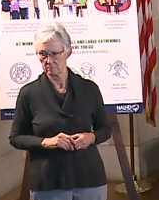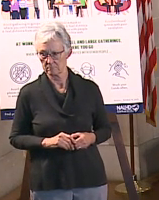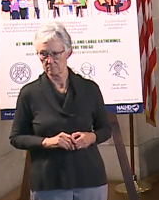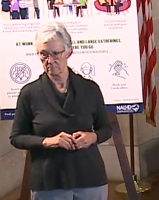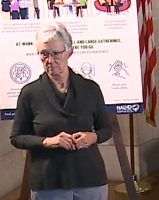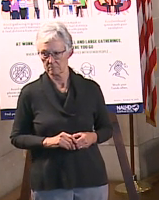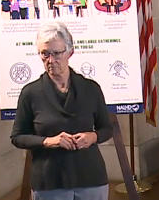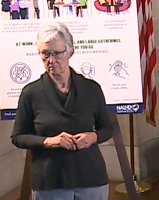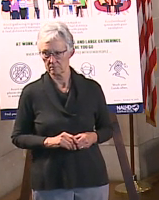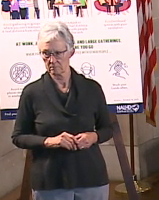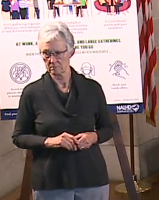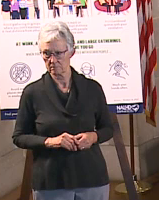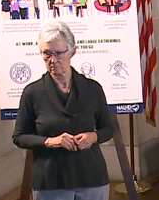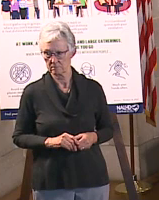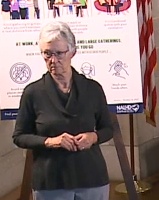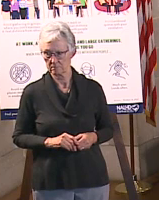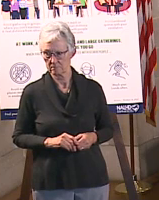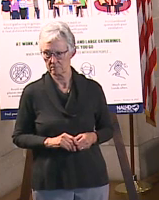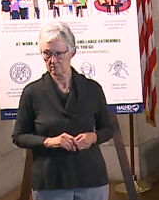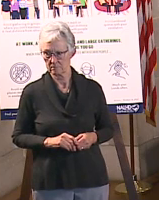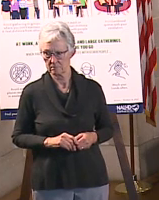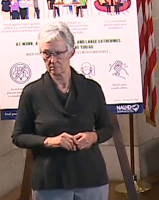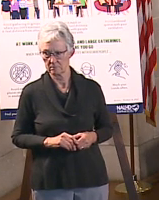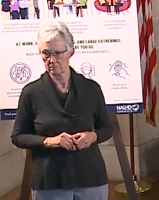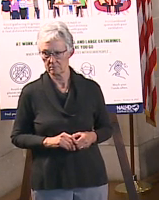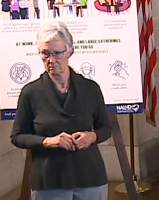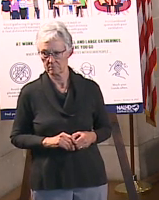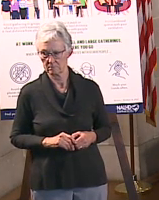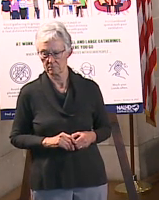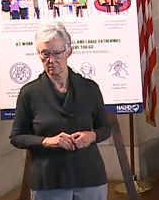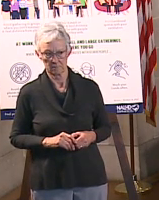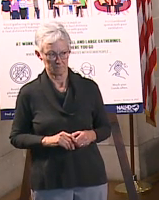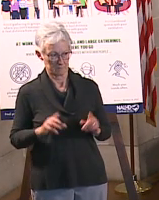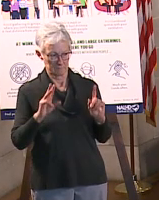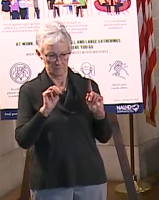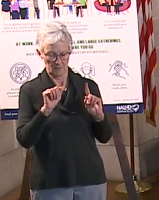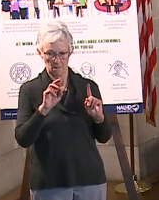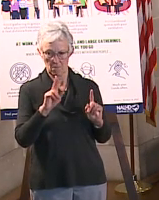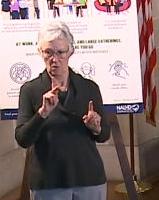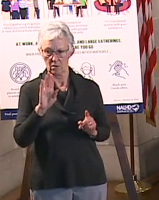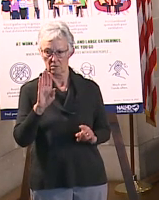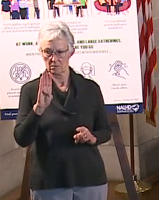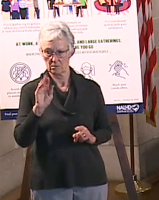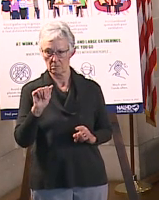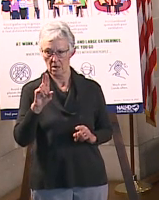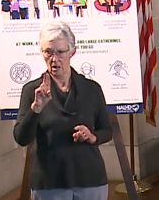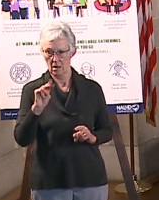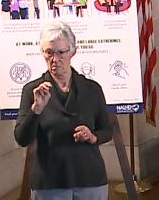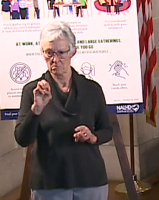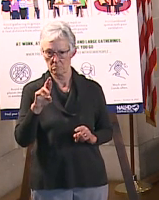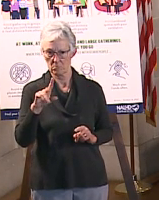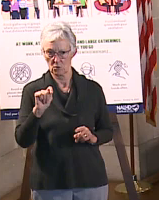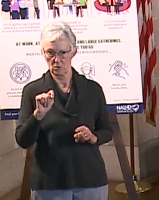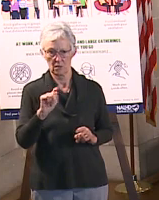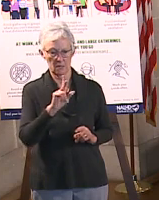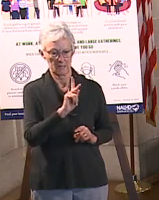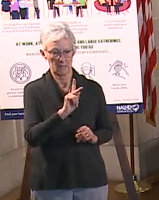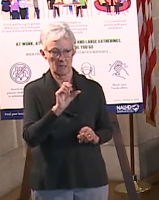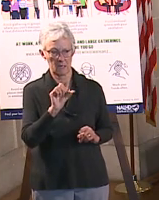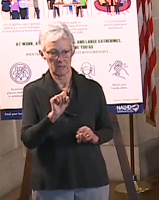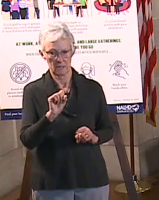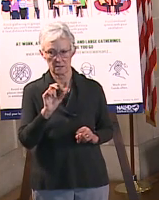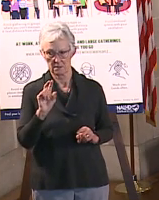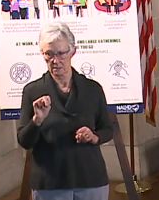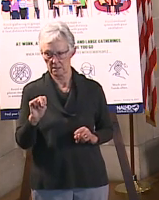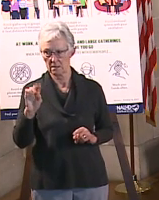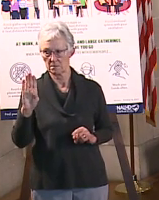to Nebraska for the second booster shot that everyone will need. Mark Balmer, KSNV, wants to know when is Pfizer going to be sending the